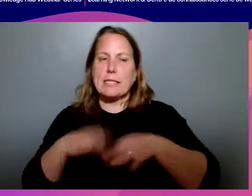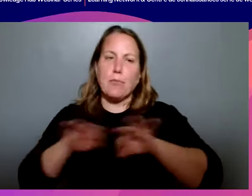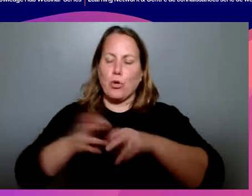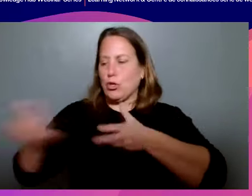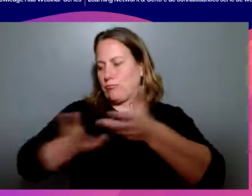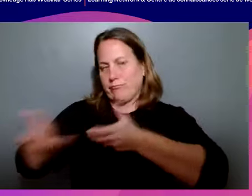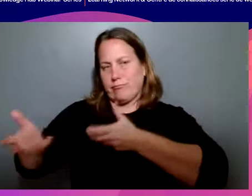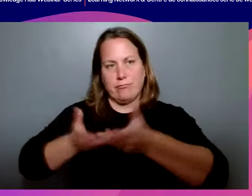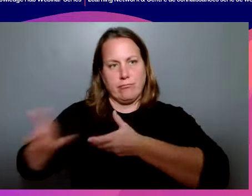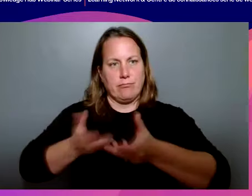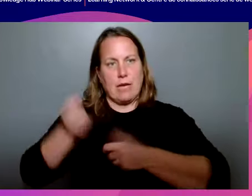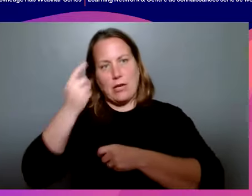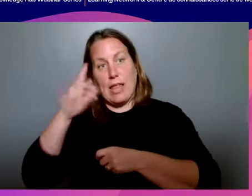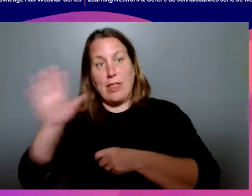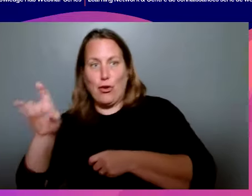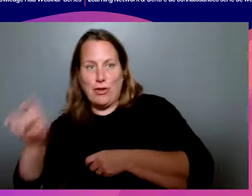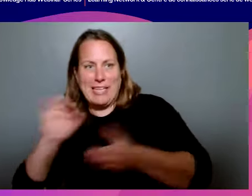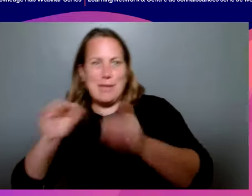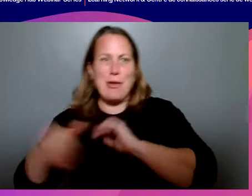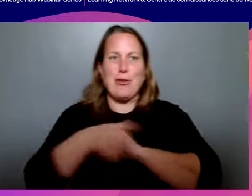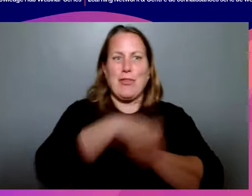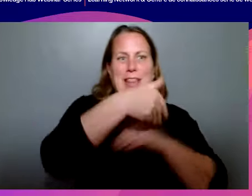communication is really important.